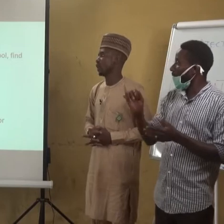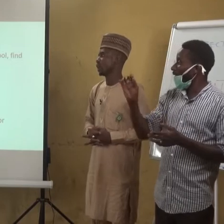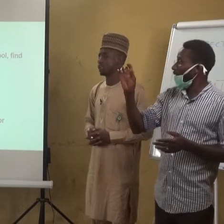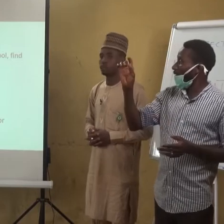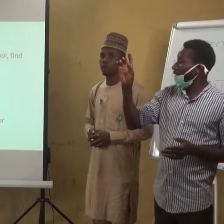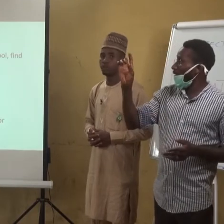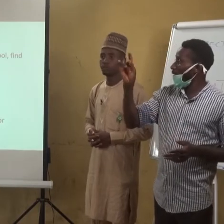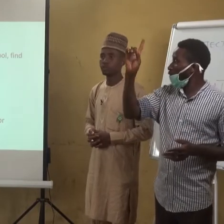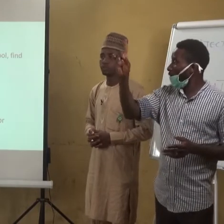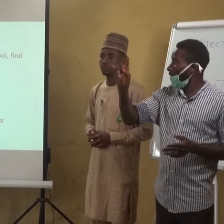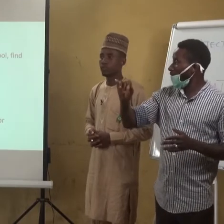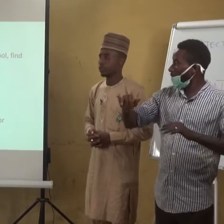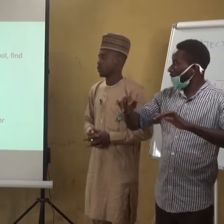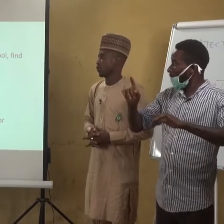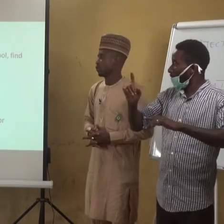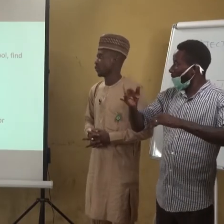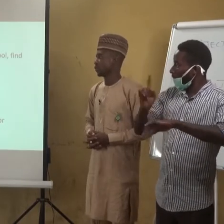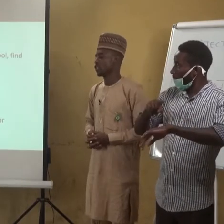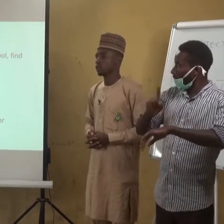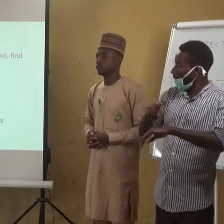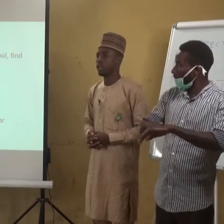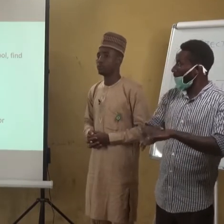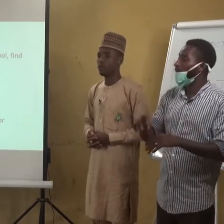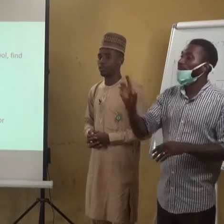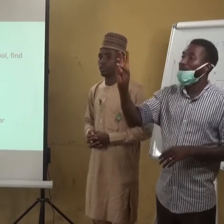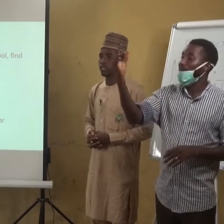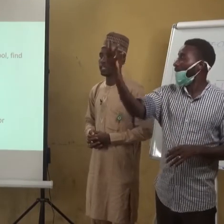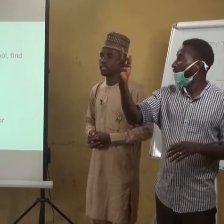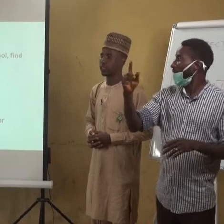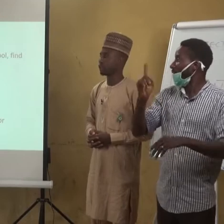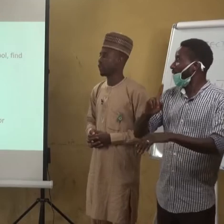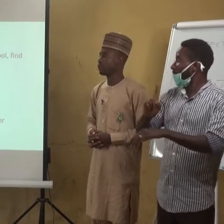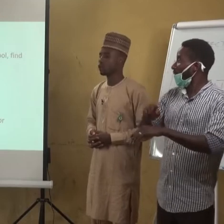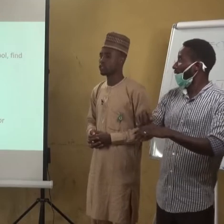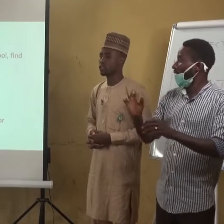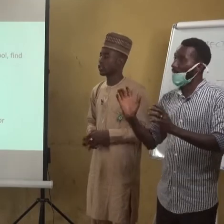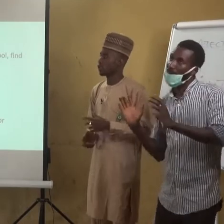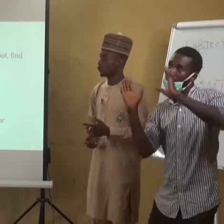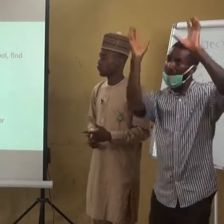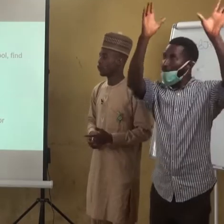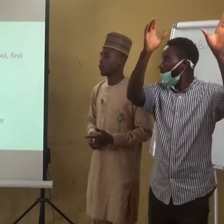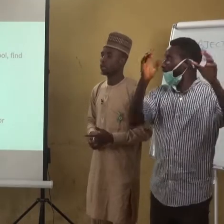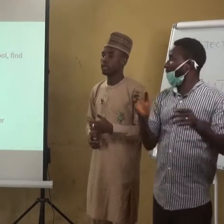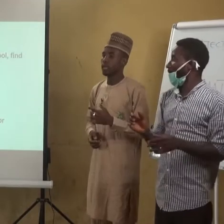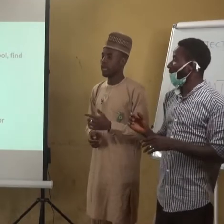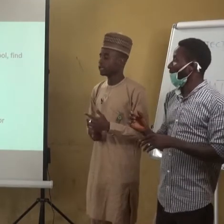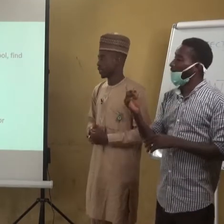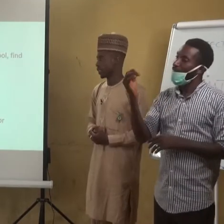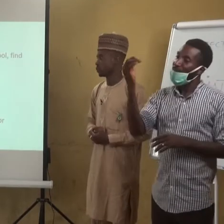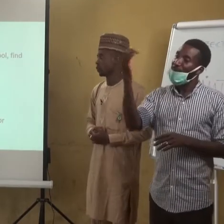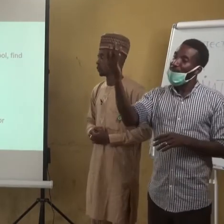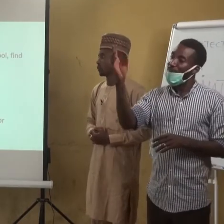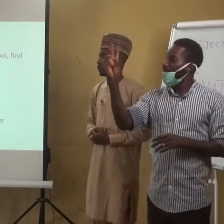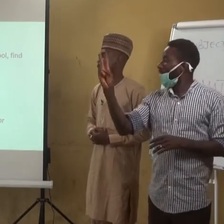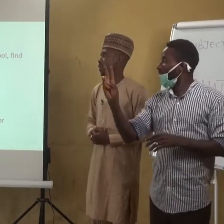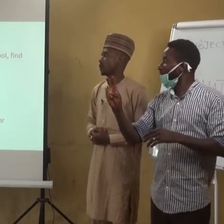65 play basketball, 56 play both, that is, they play both football and